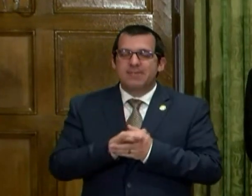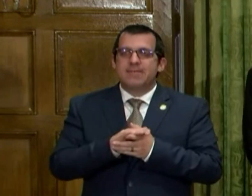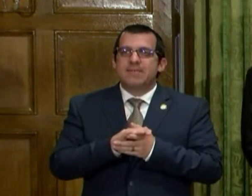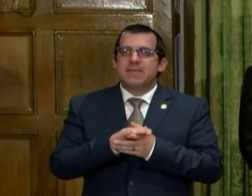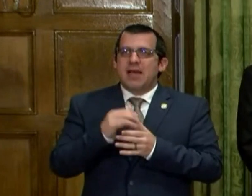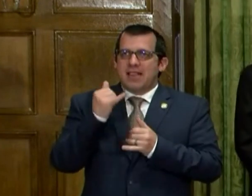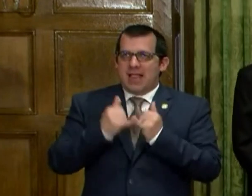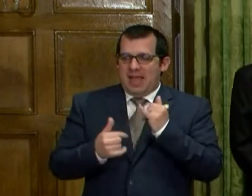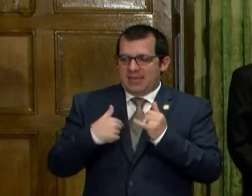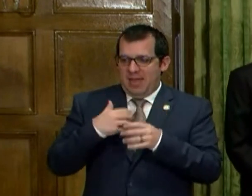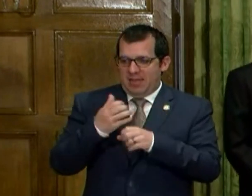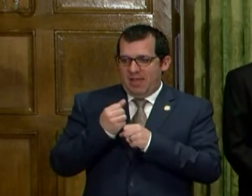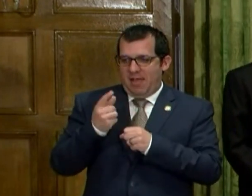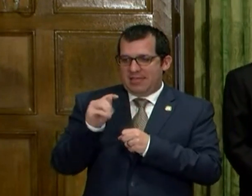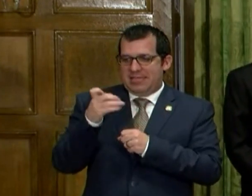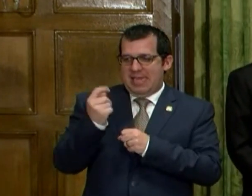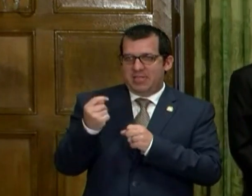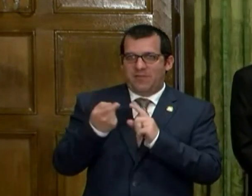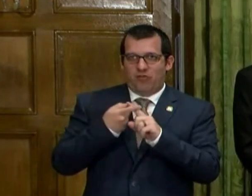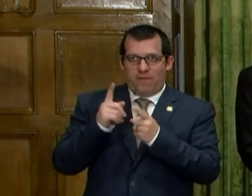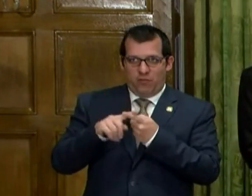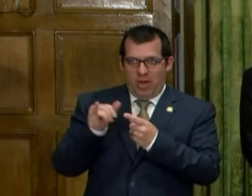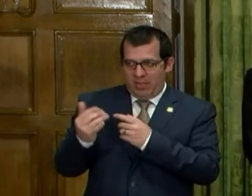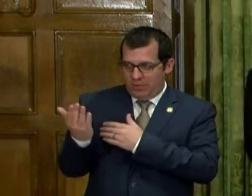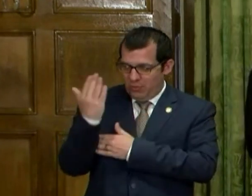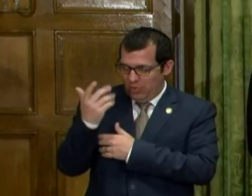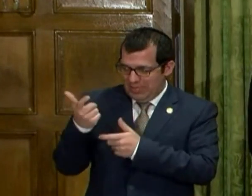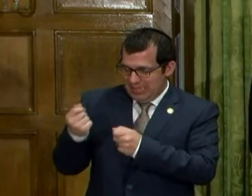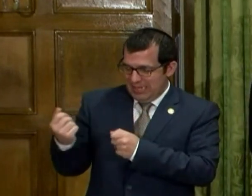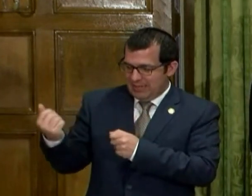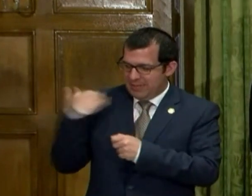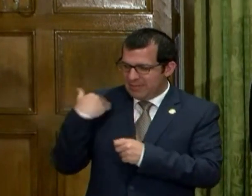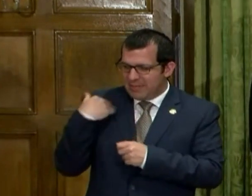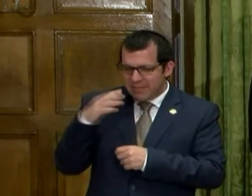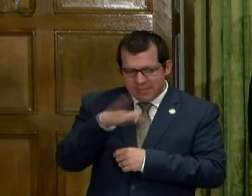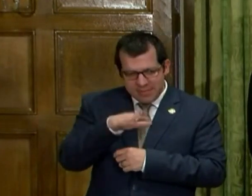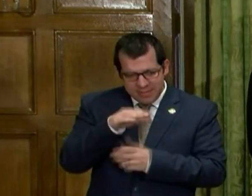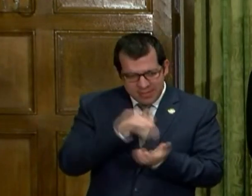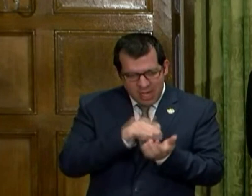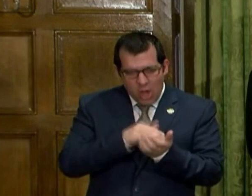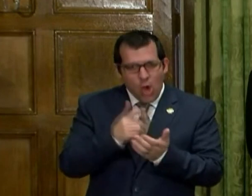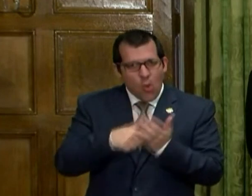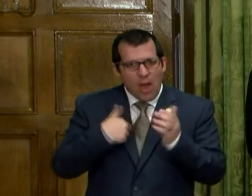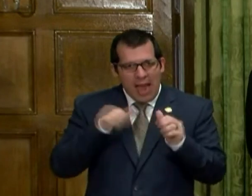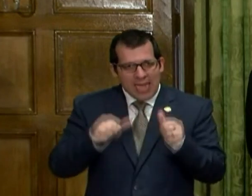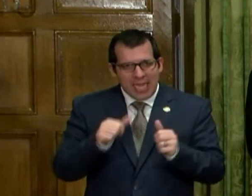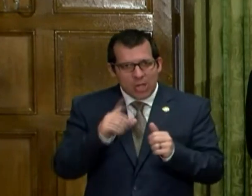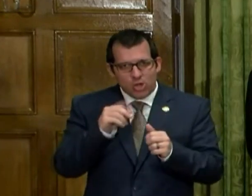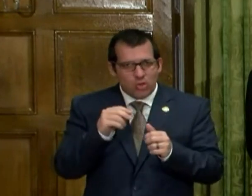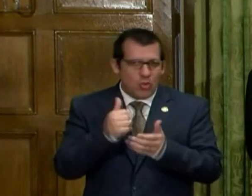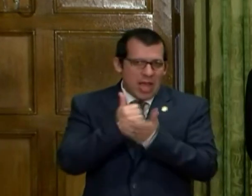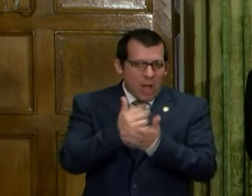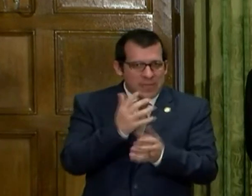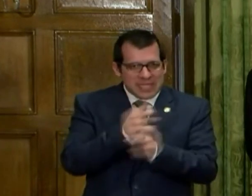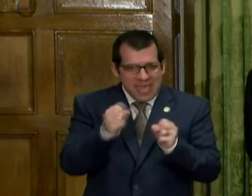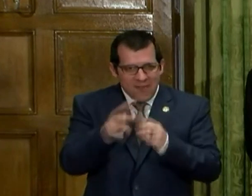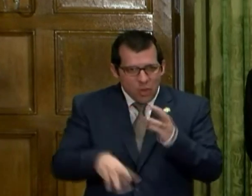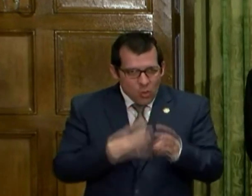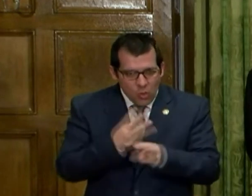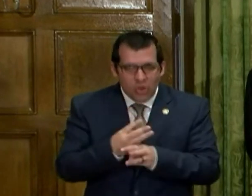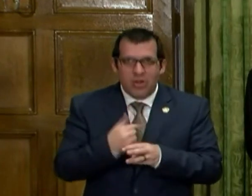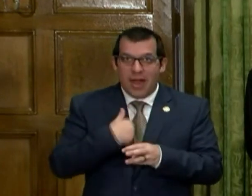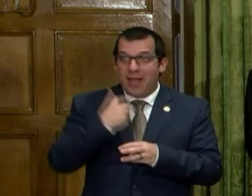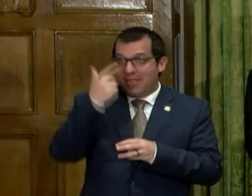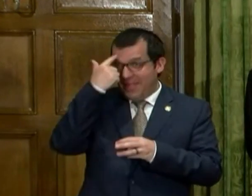I received a text from a friend this morning. Hey, Doc, what can I do to help save the world? And I think there's a